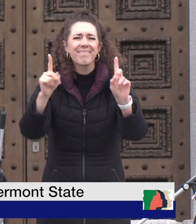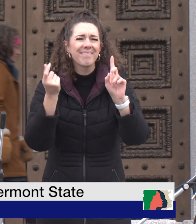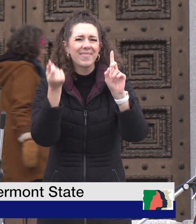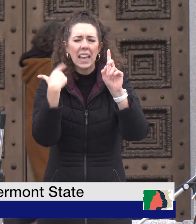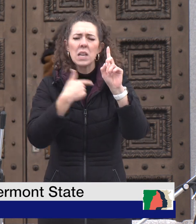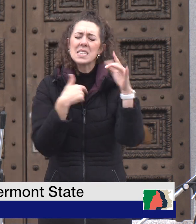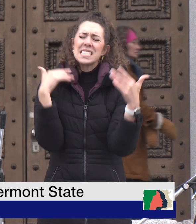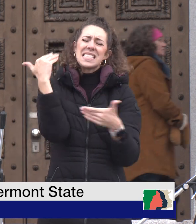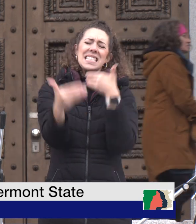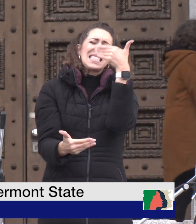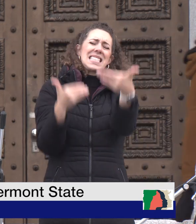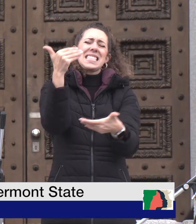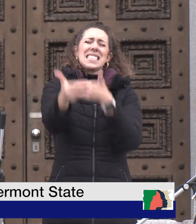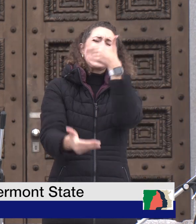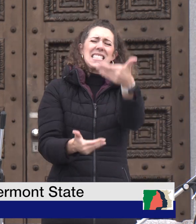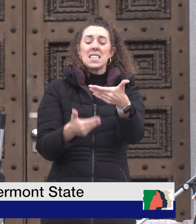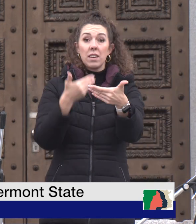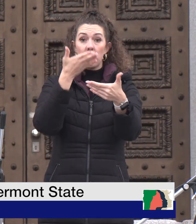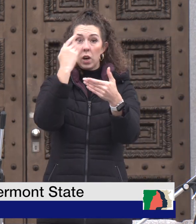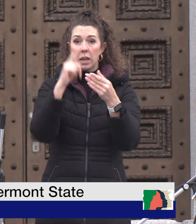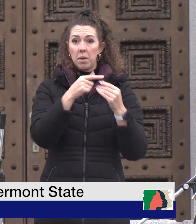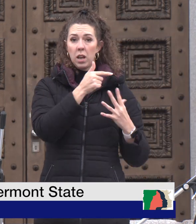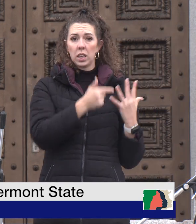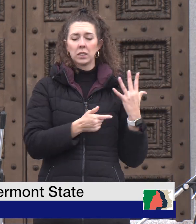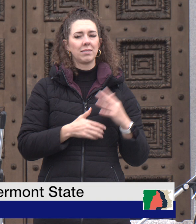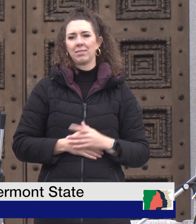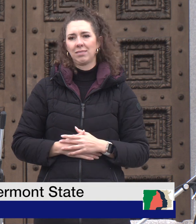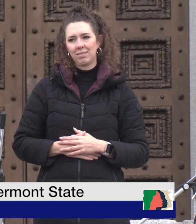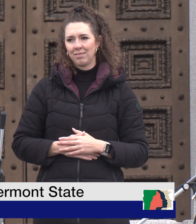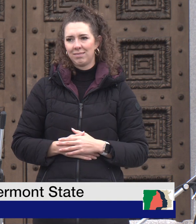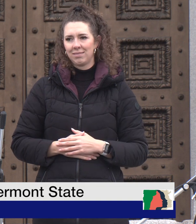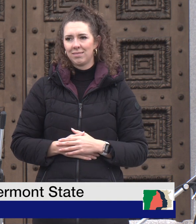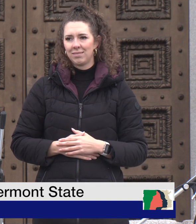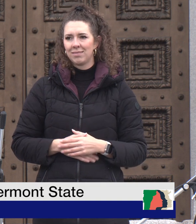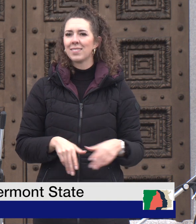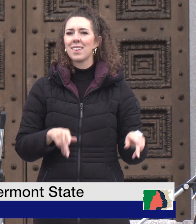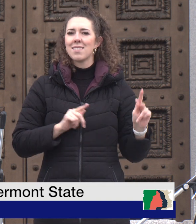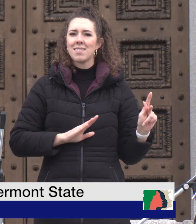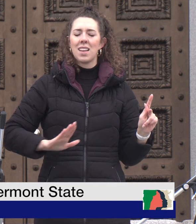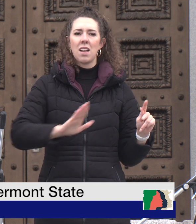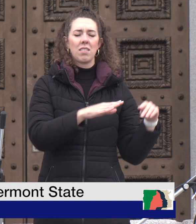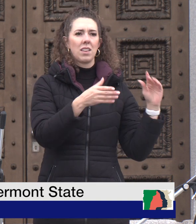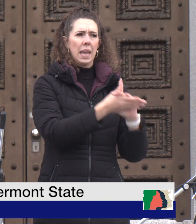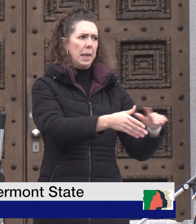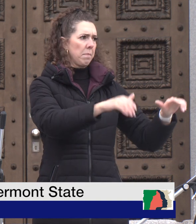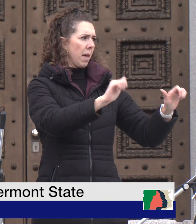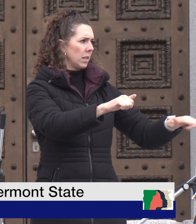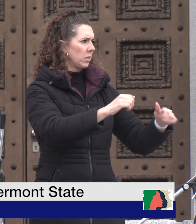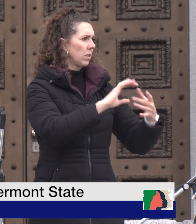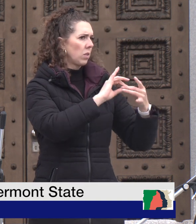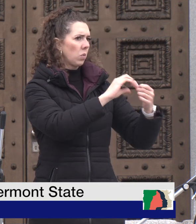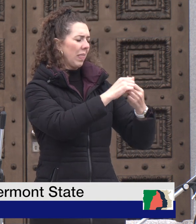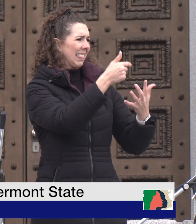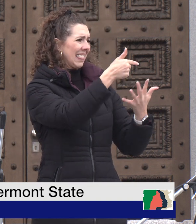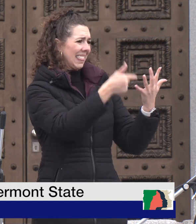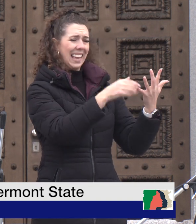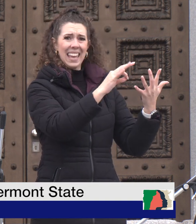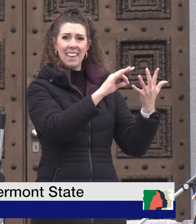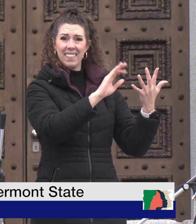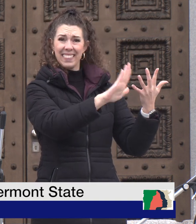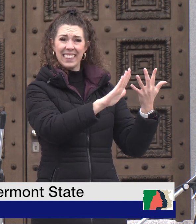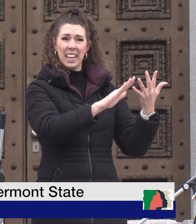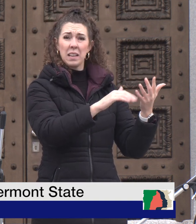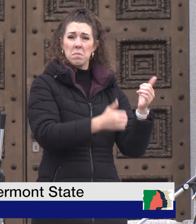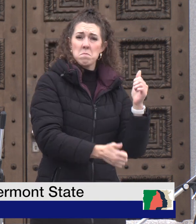must not forget about all women, but instead become inspired by the endless possibilities that will result from centering the most